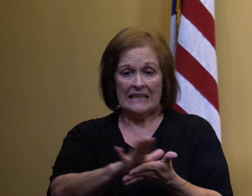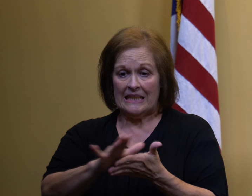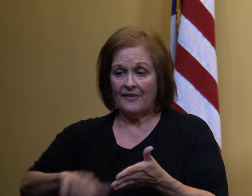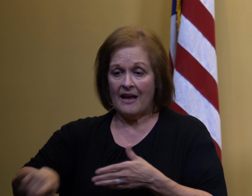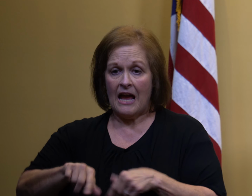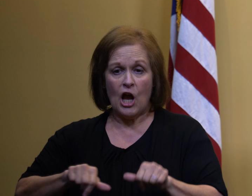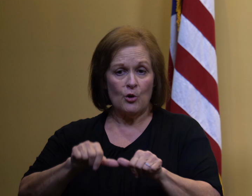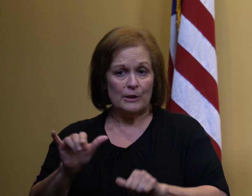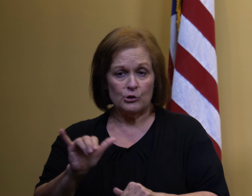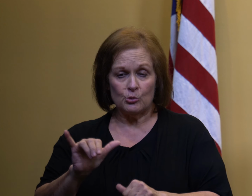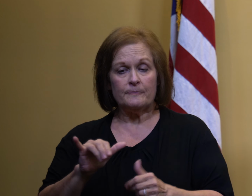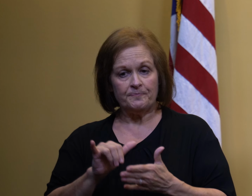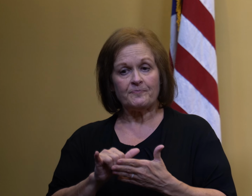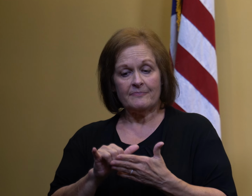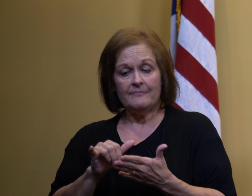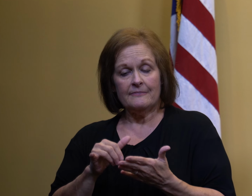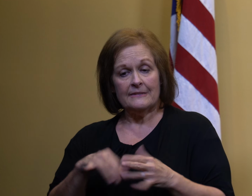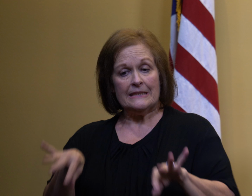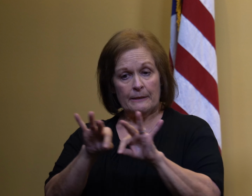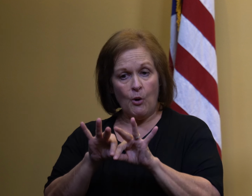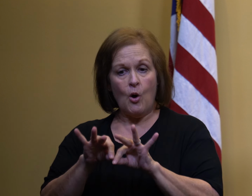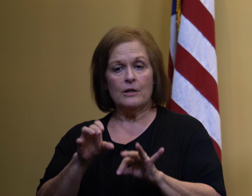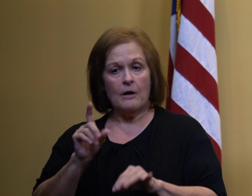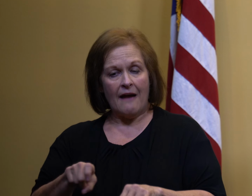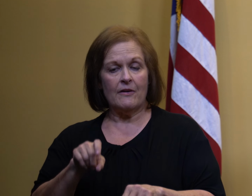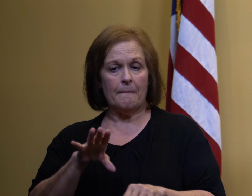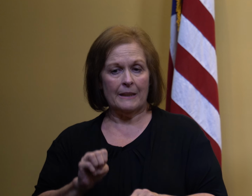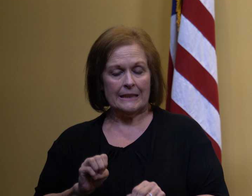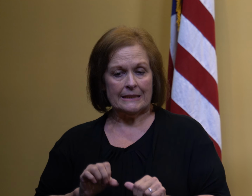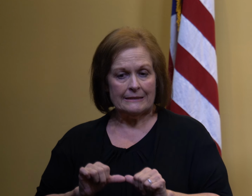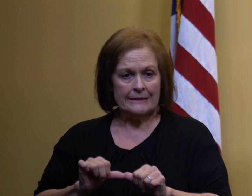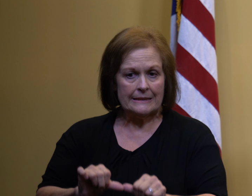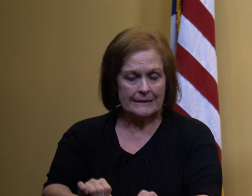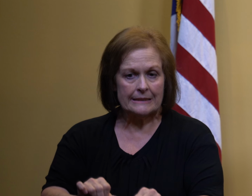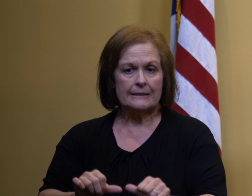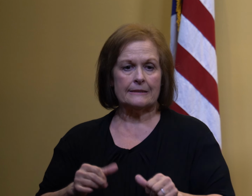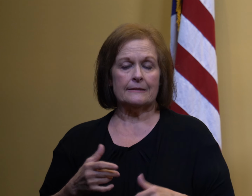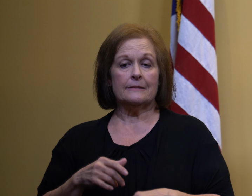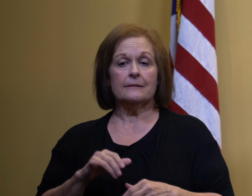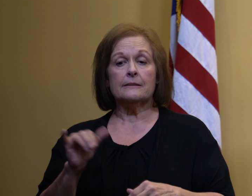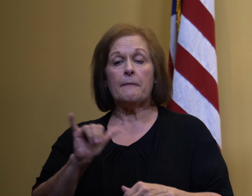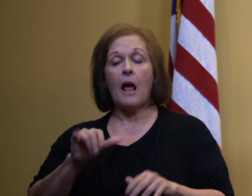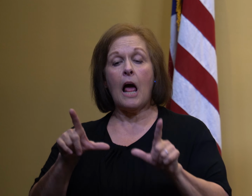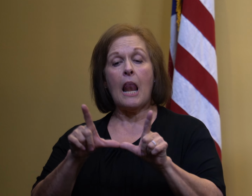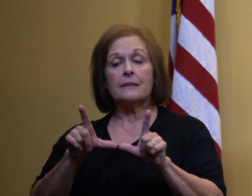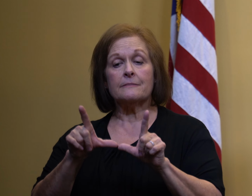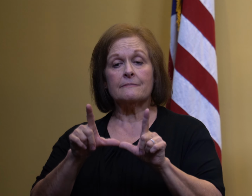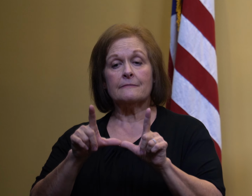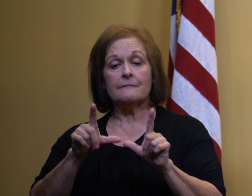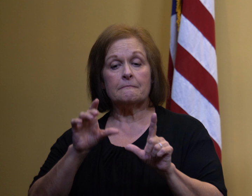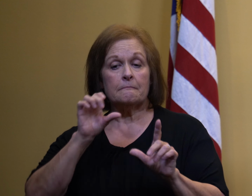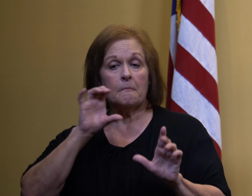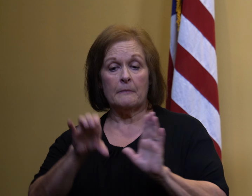tone. And so just regular and consistency is what I'm looking for. The license plate readers, you know, that we have